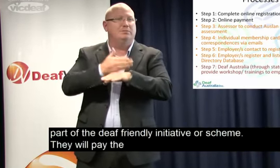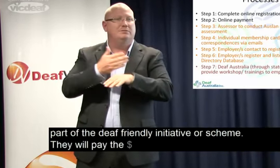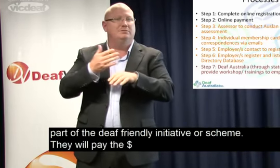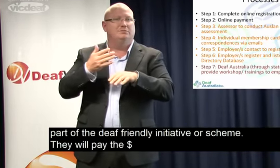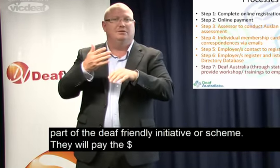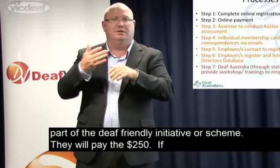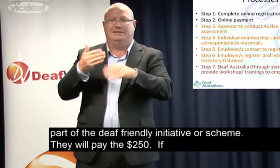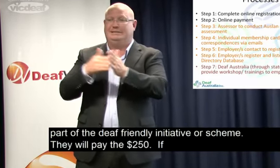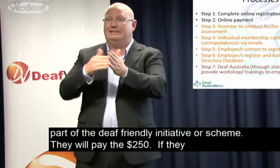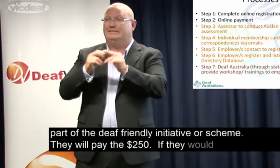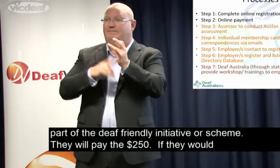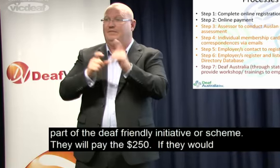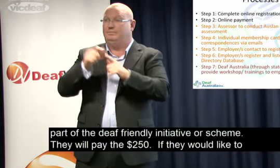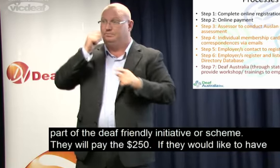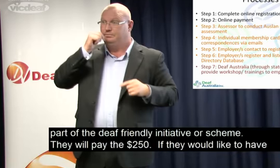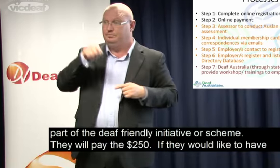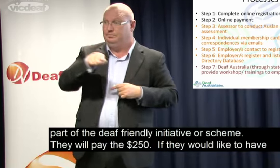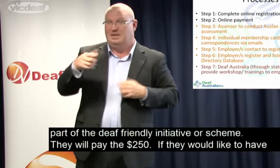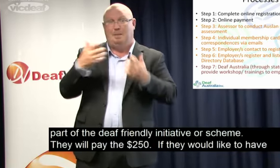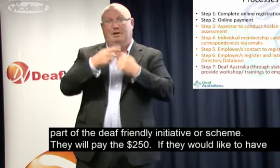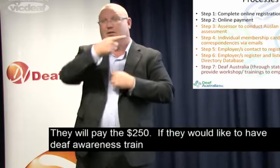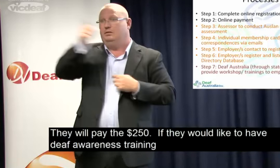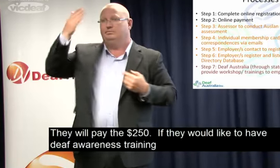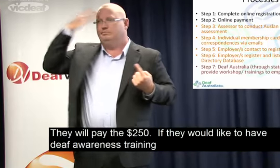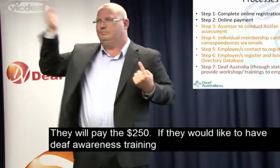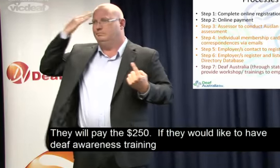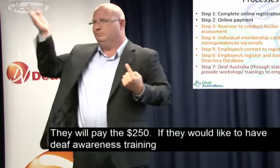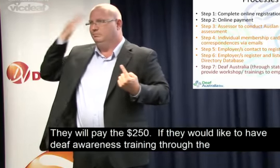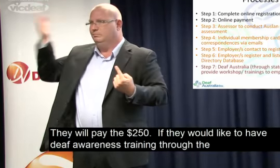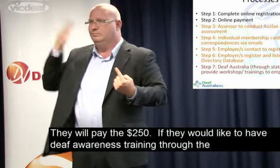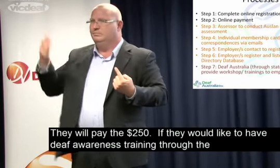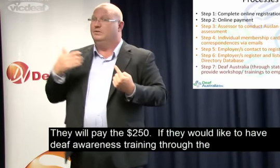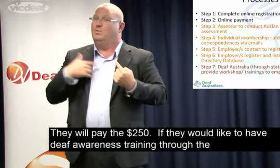through the Employment Assistance Fund that some of you would be aware of, we can